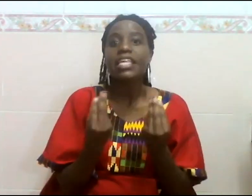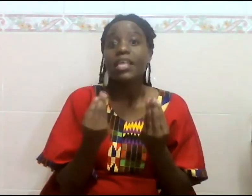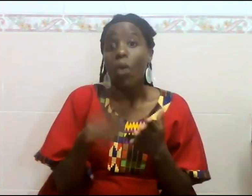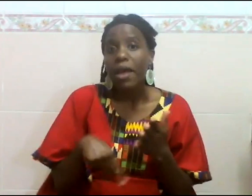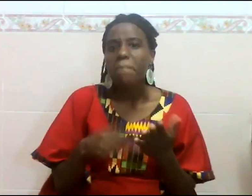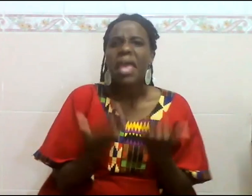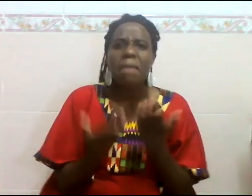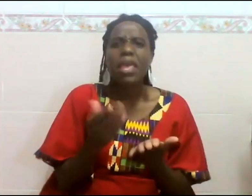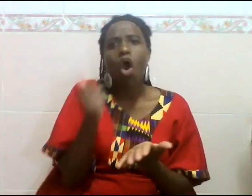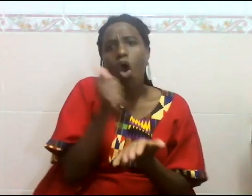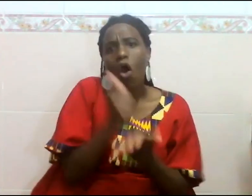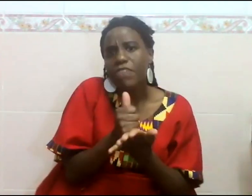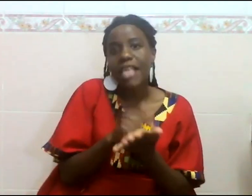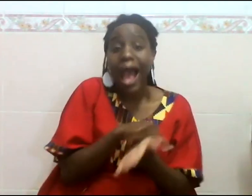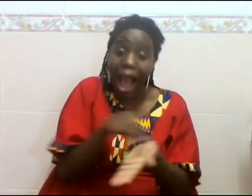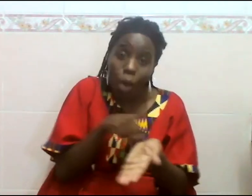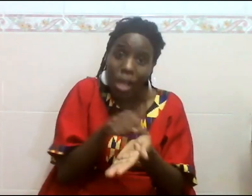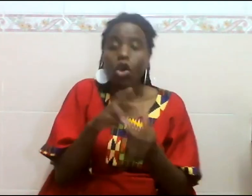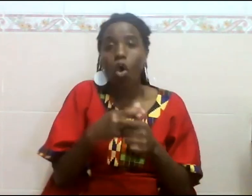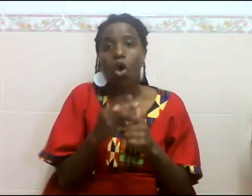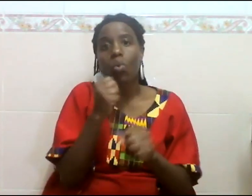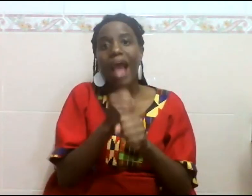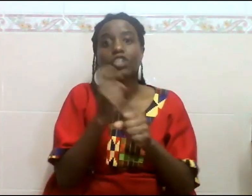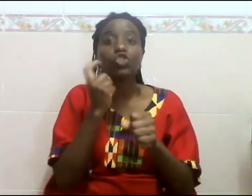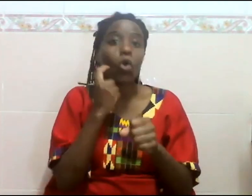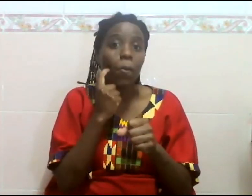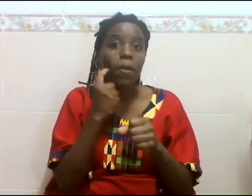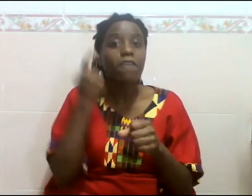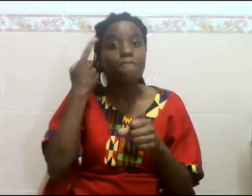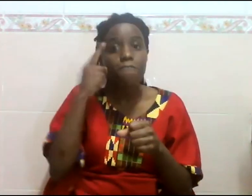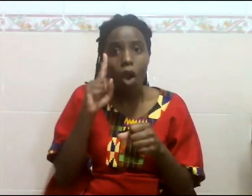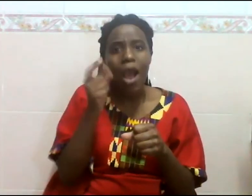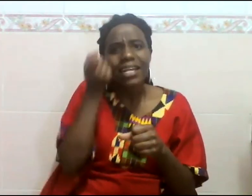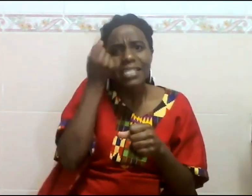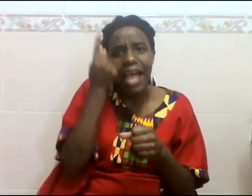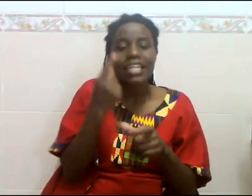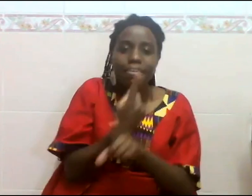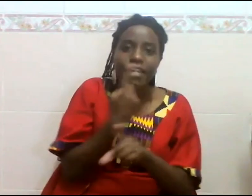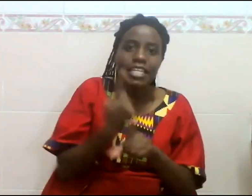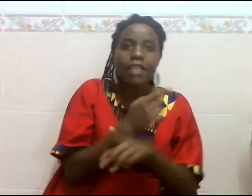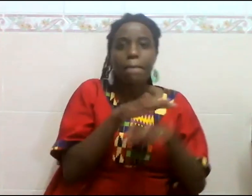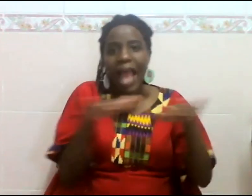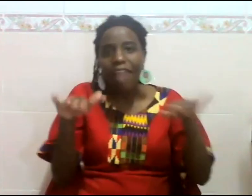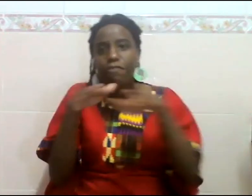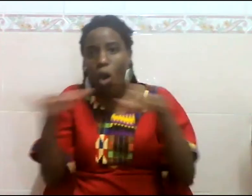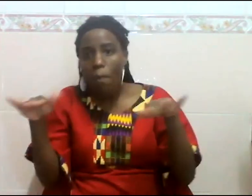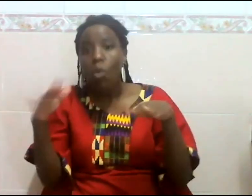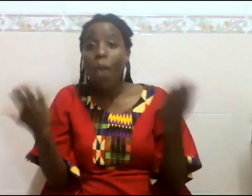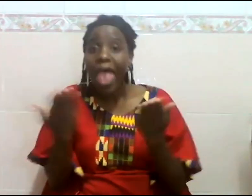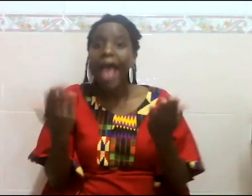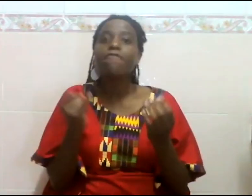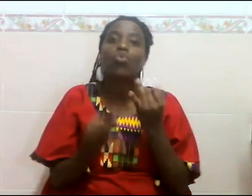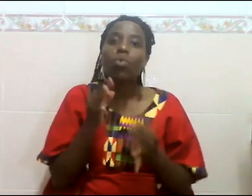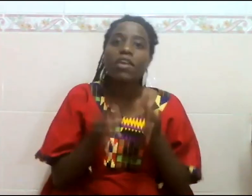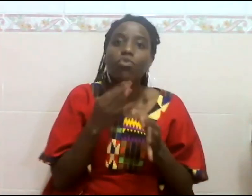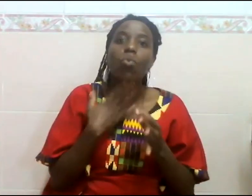like a workshop where we can all go through some of the platforms, and for instance, like a way of like creating your ORCID ID if you don't